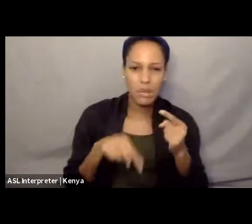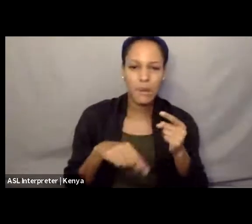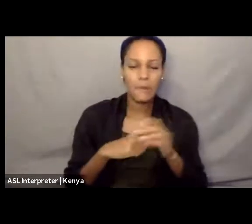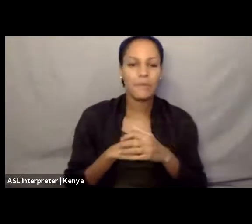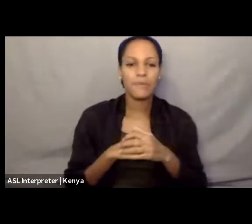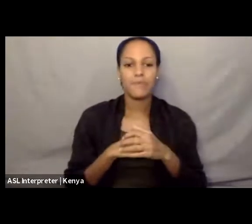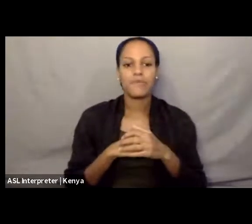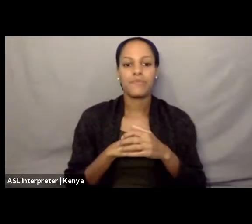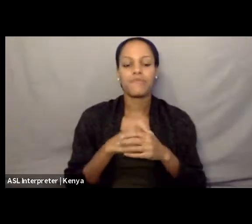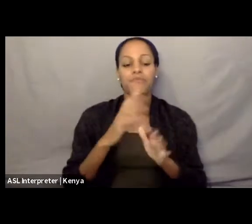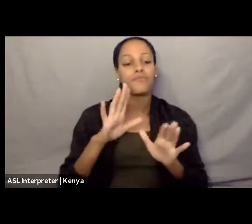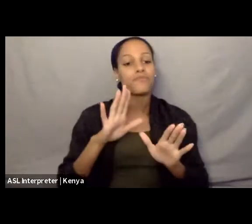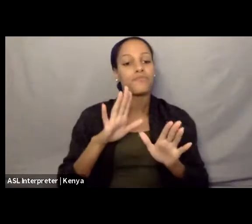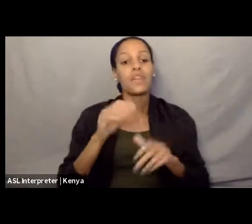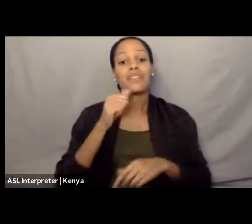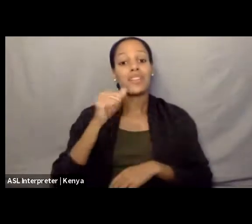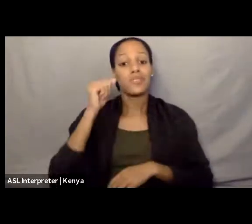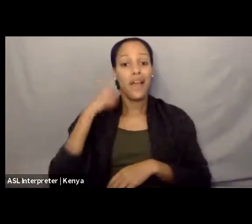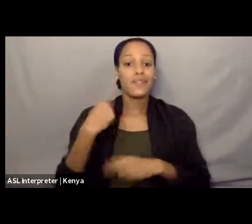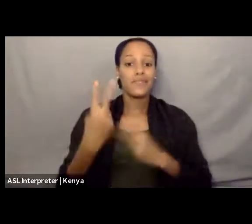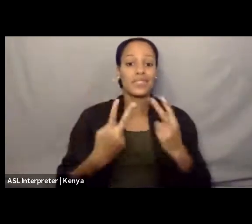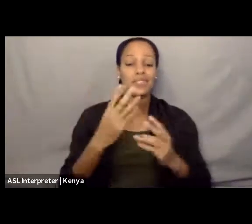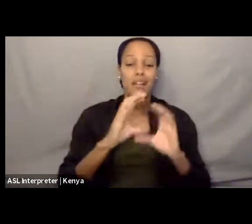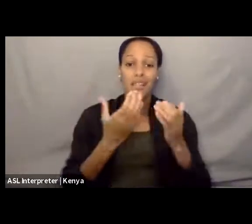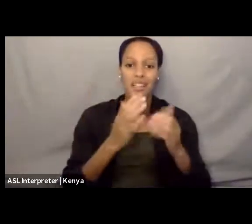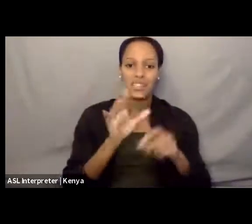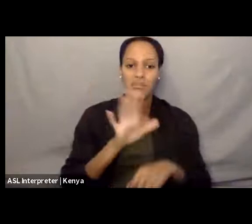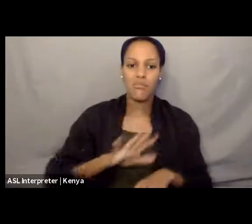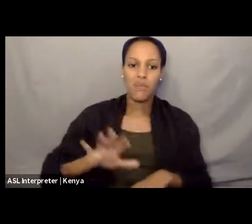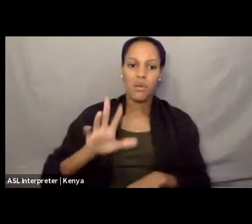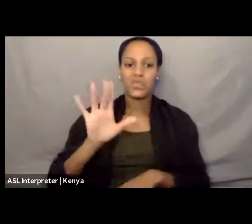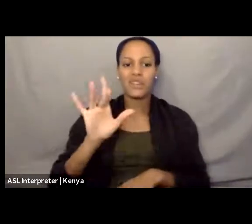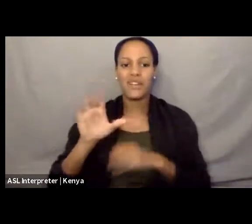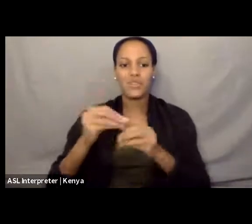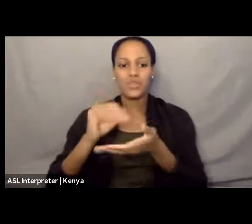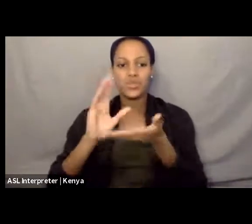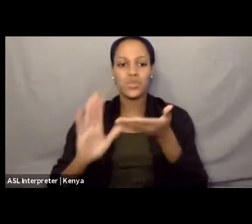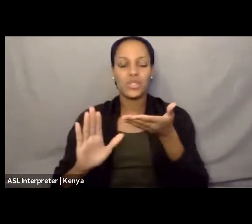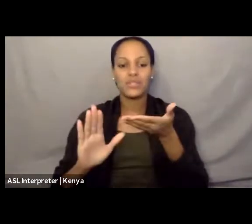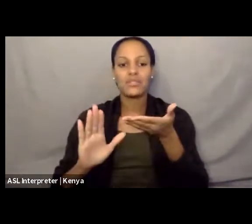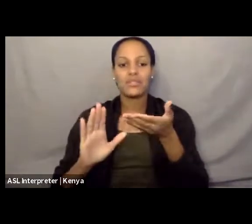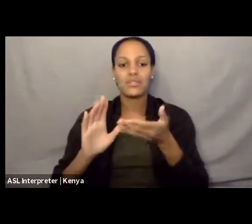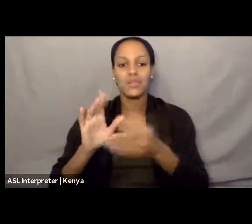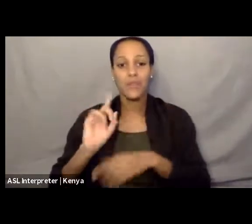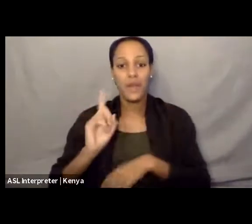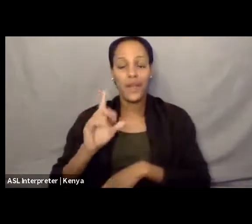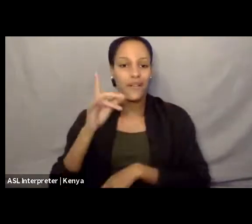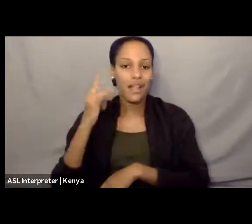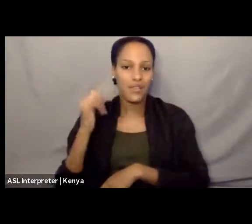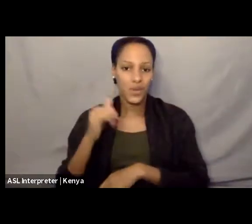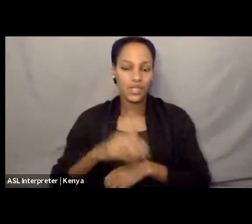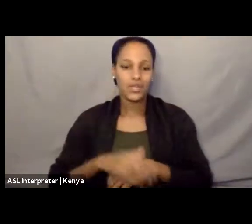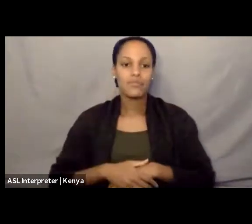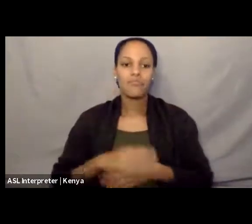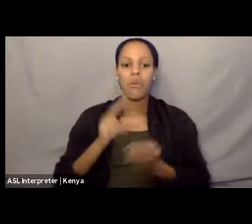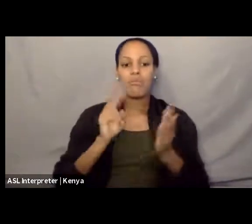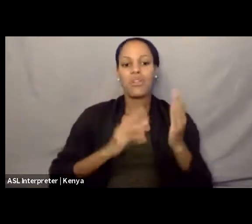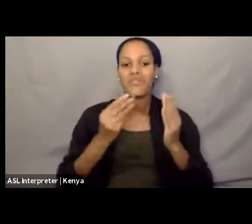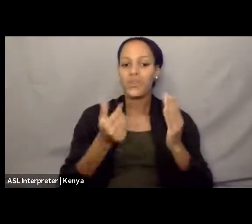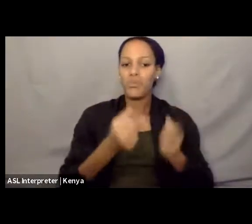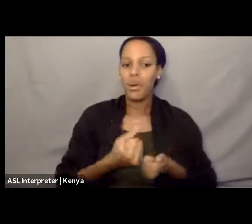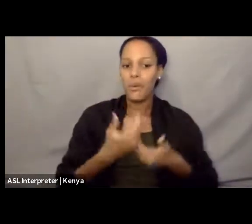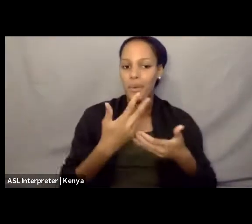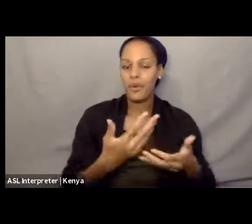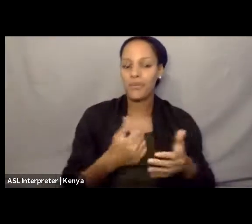Yesterday, I visited a class of about 25 students at Laverne University in California. I read a few poems and we